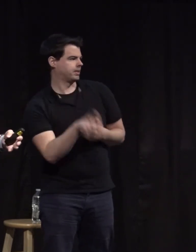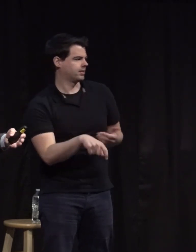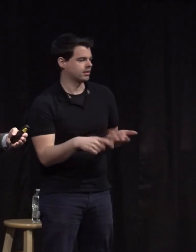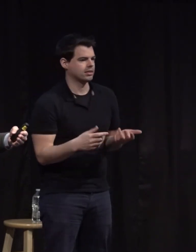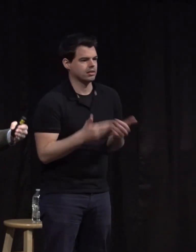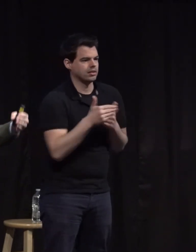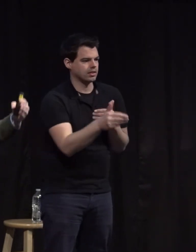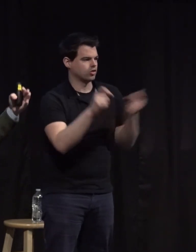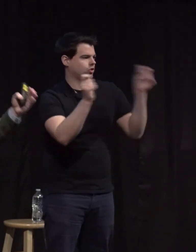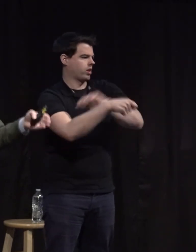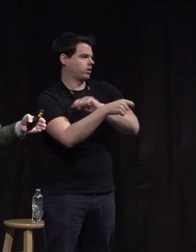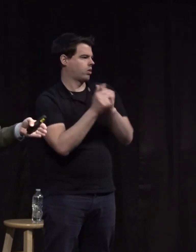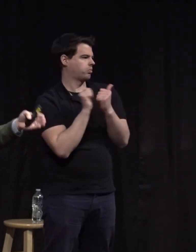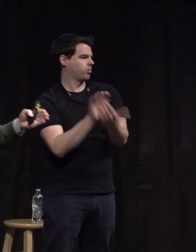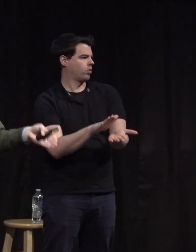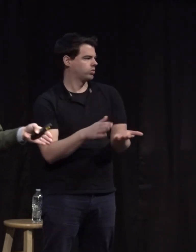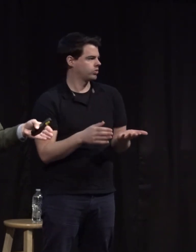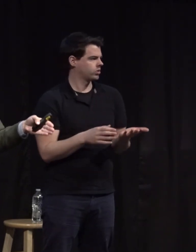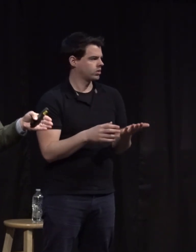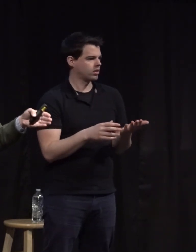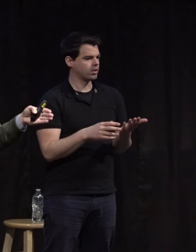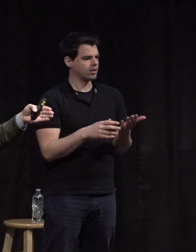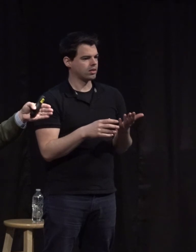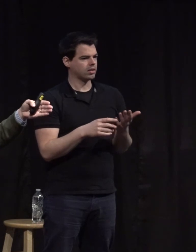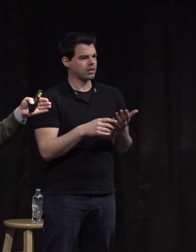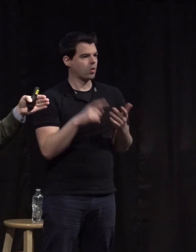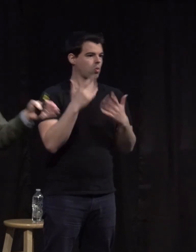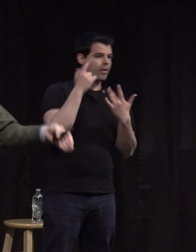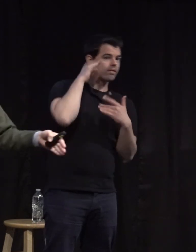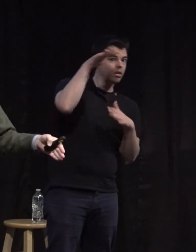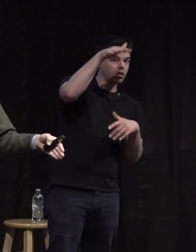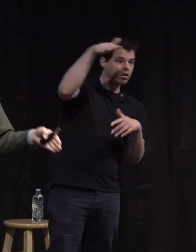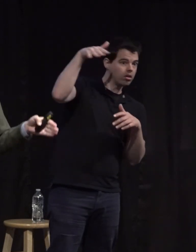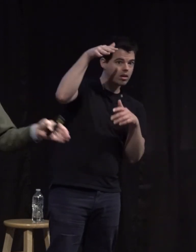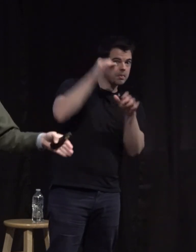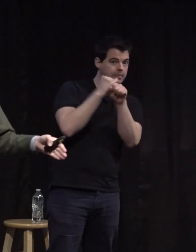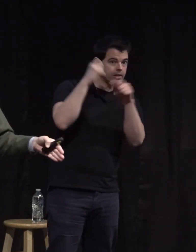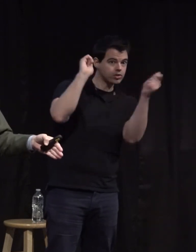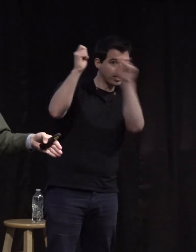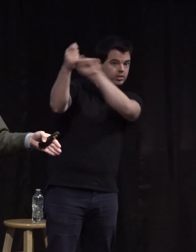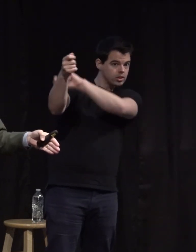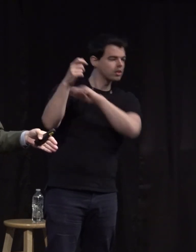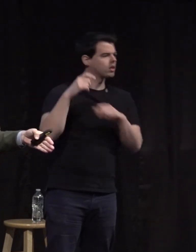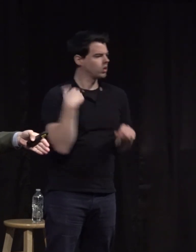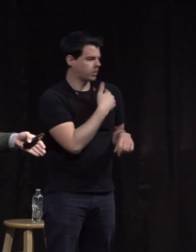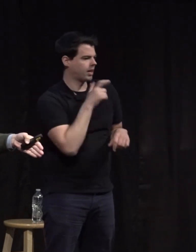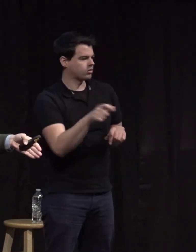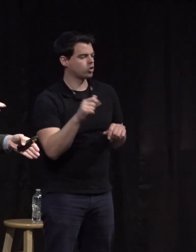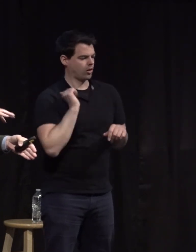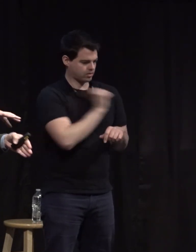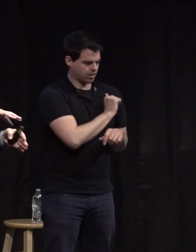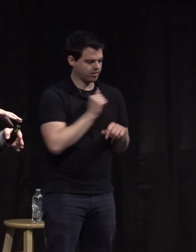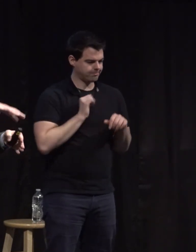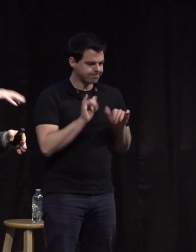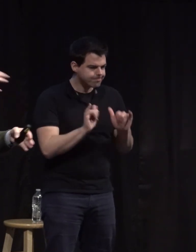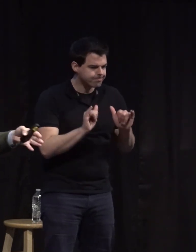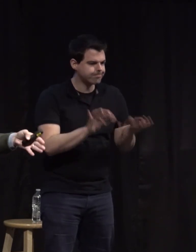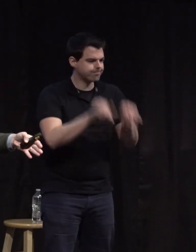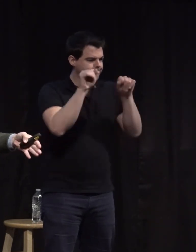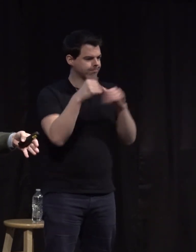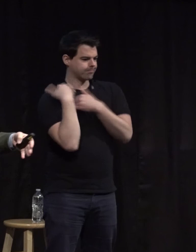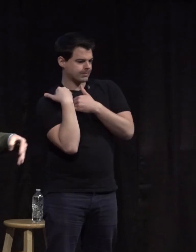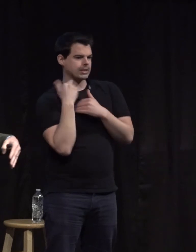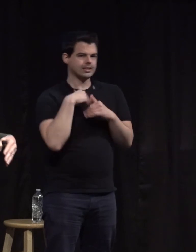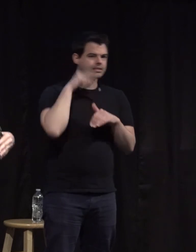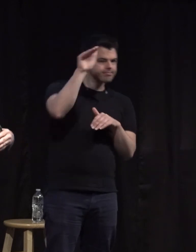serious about making sure that the people that can make the changes know that they should. And the people who